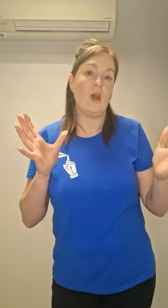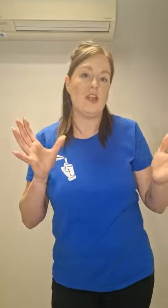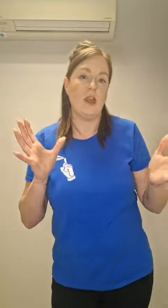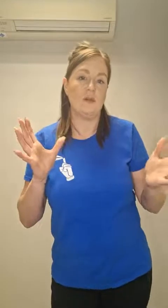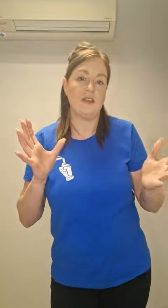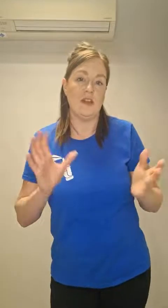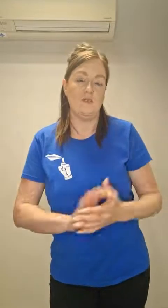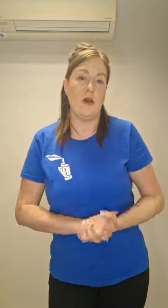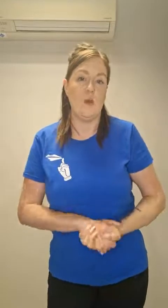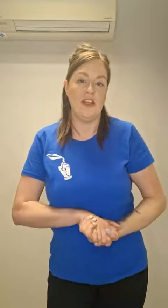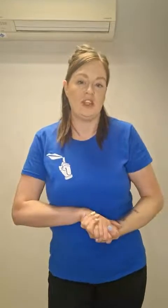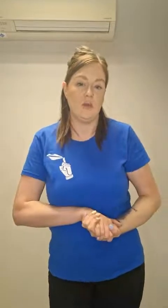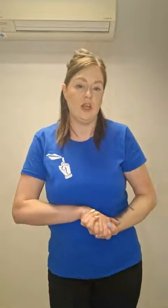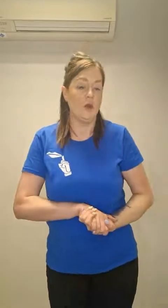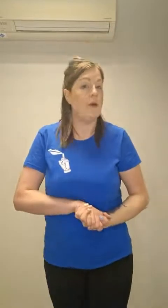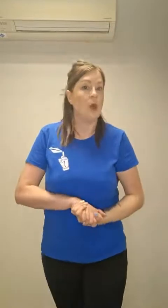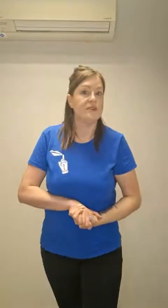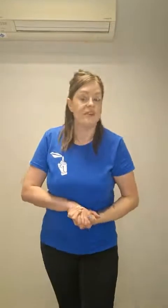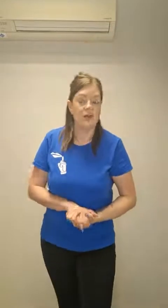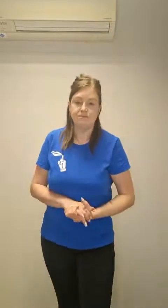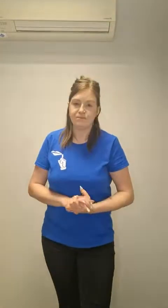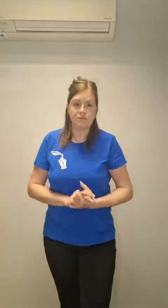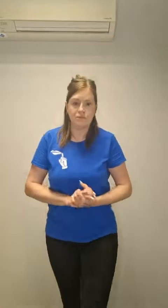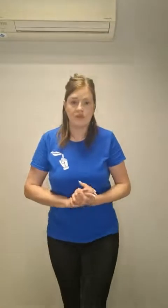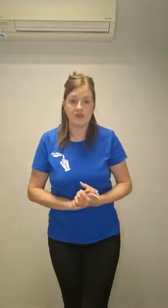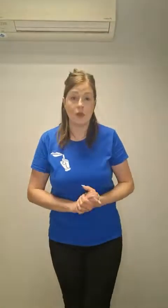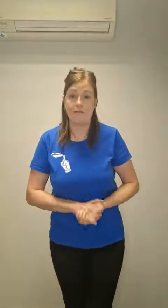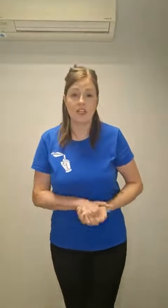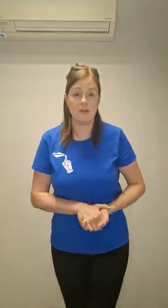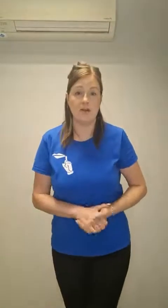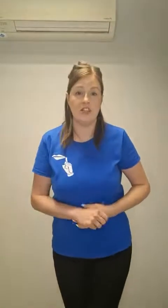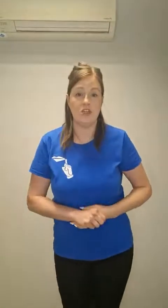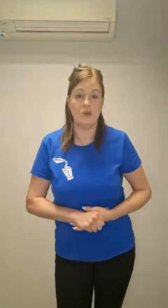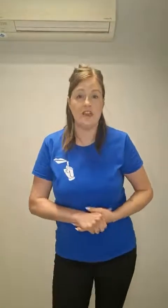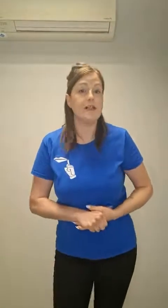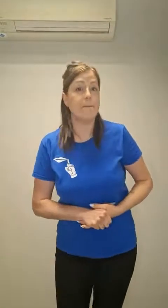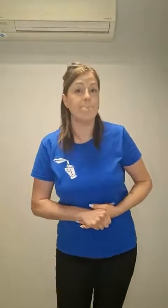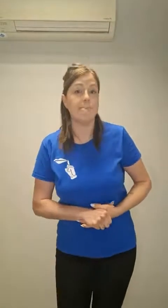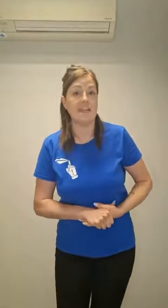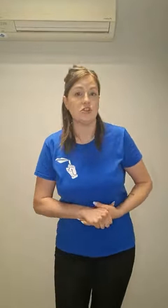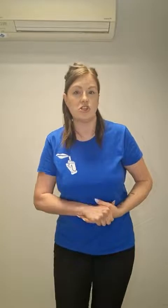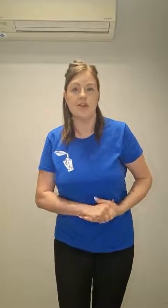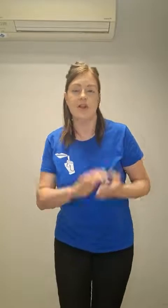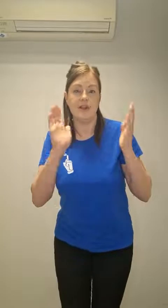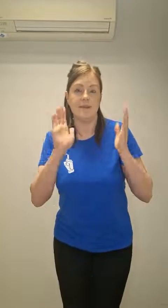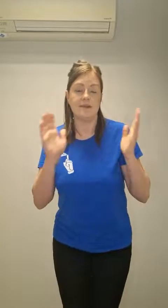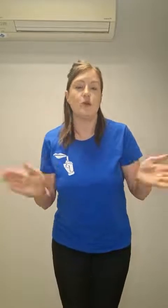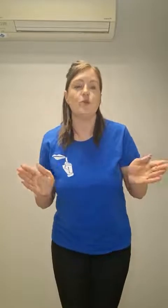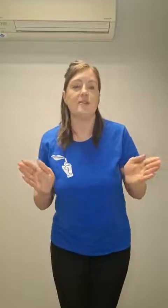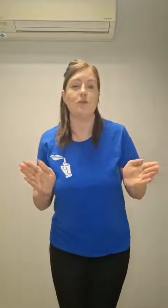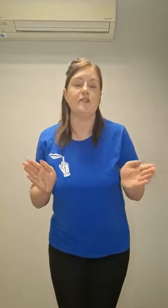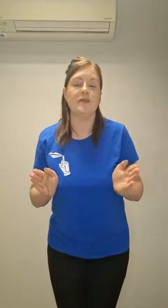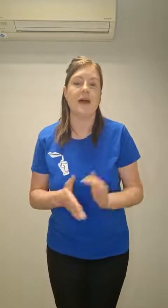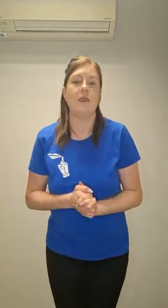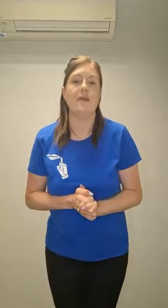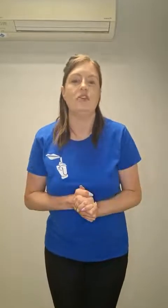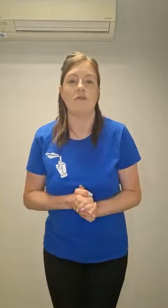go signs from our where shall we go poster. So the first one I'm going to teach you is beach, because who doesn't want to be sat on the beach right about